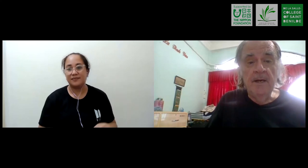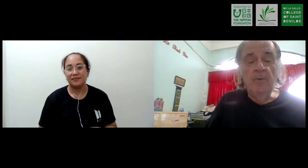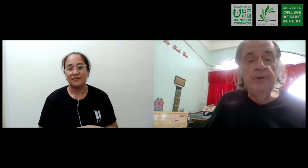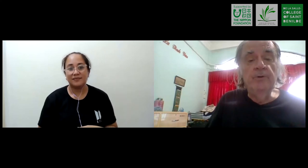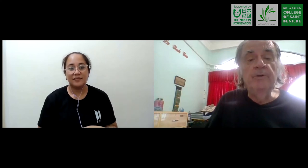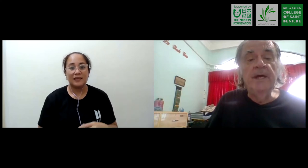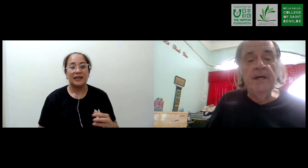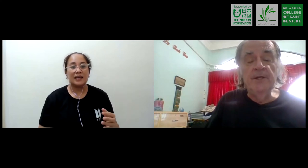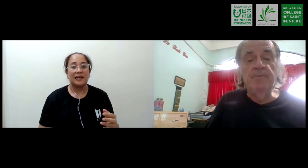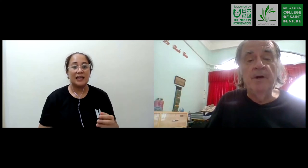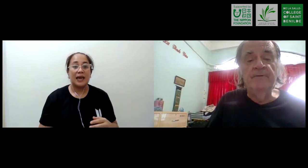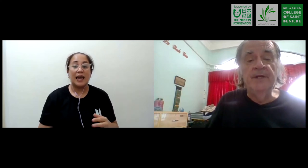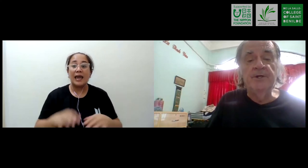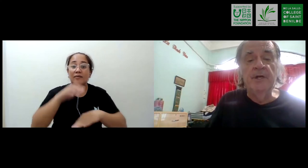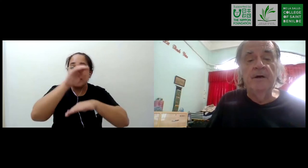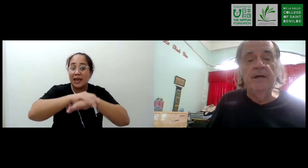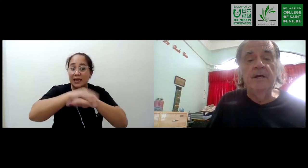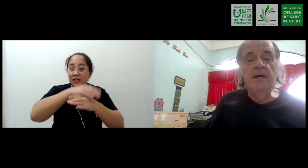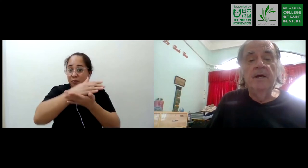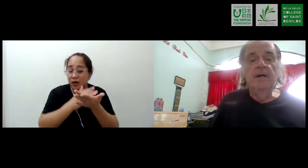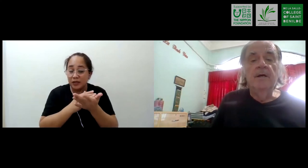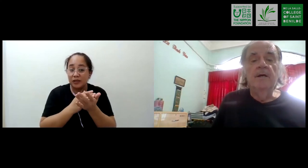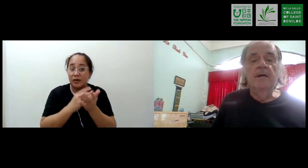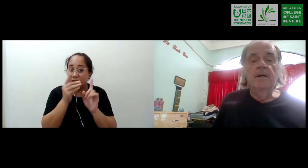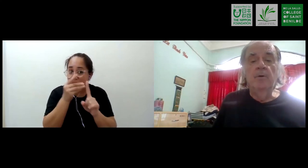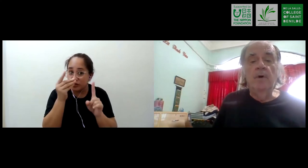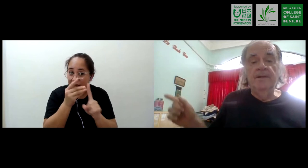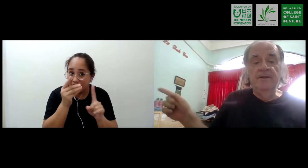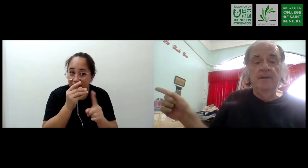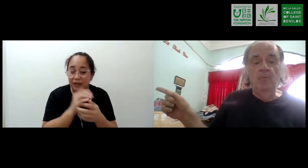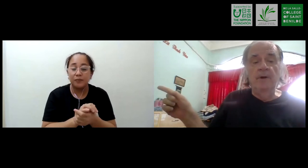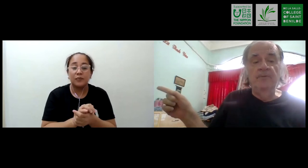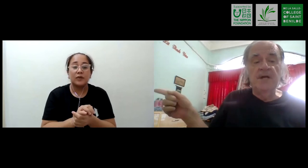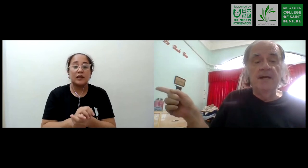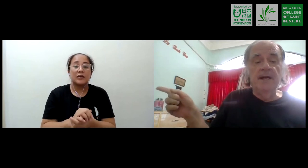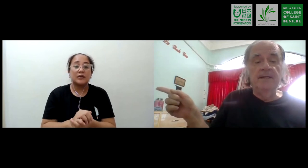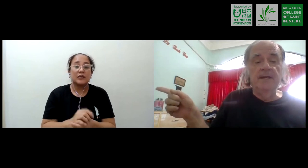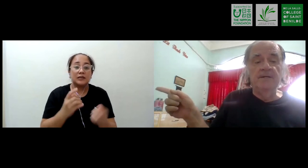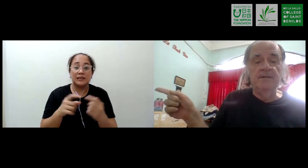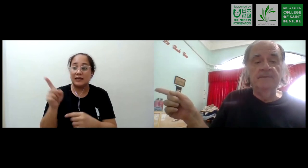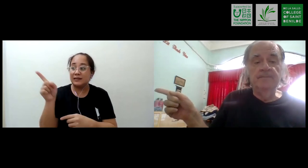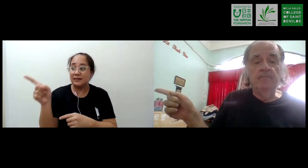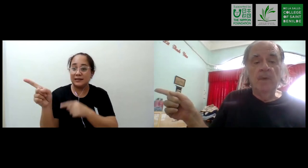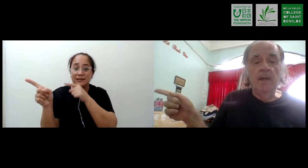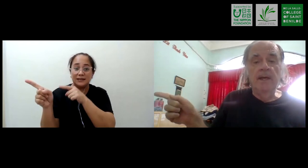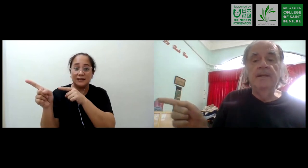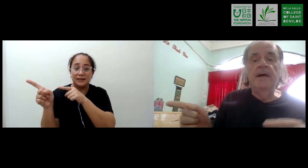When you do the English part of the dictionary, you want one sign like this in the